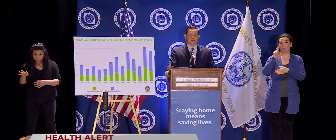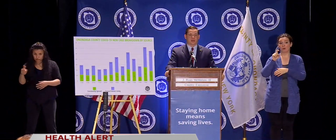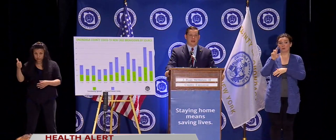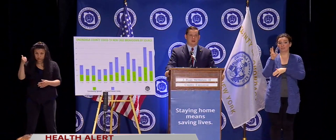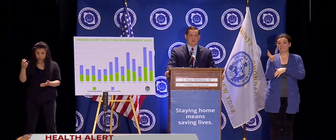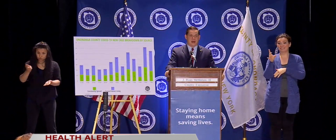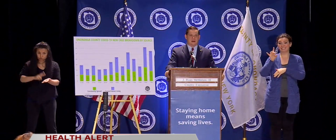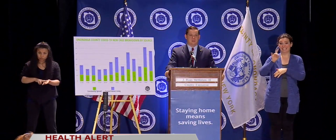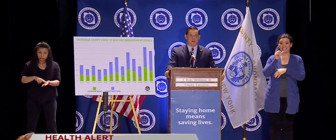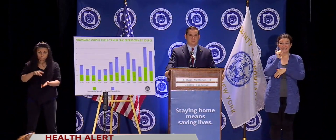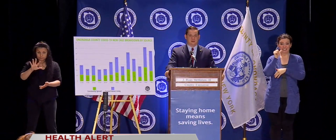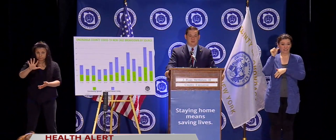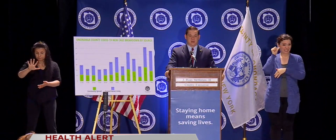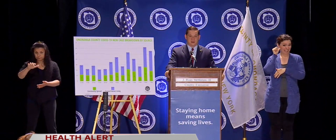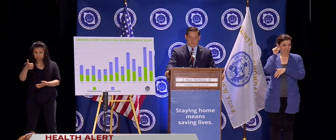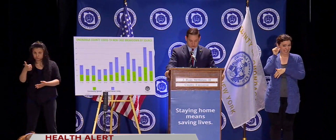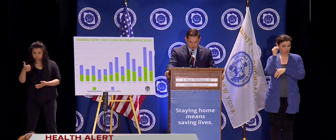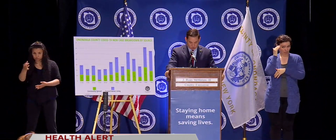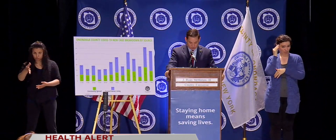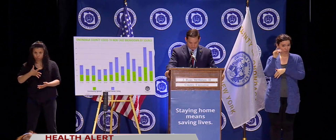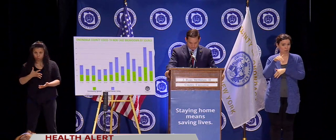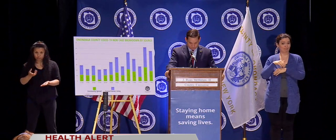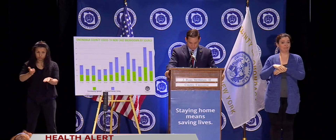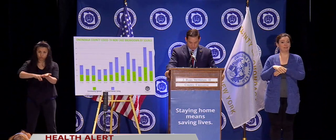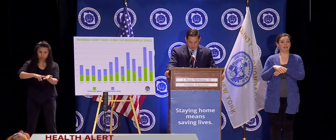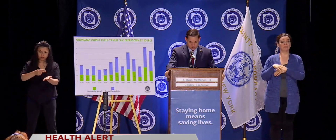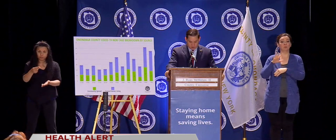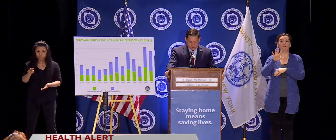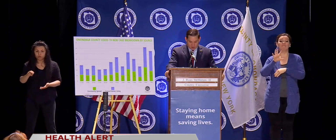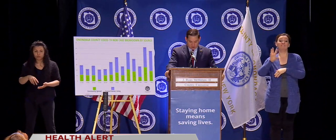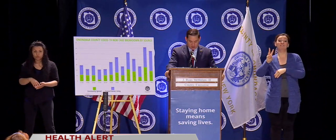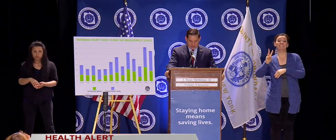get into the breakout of that in a minute and talk about that story.